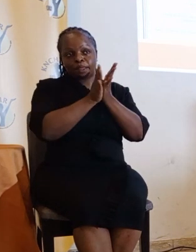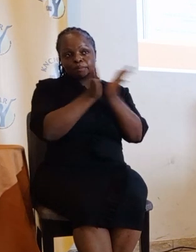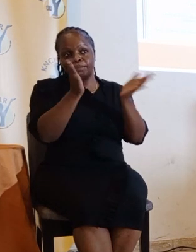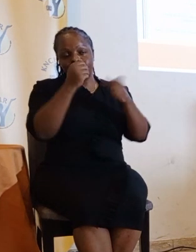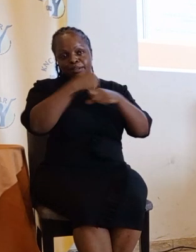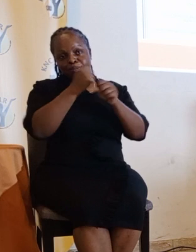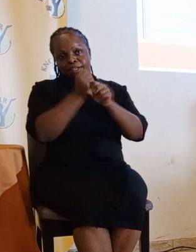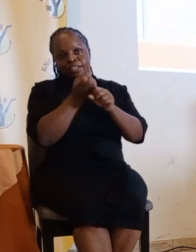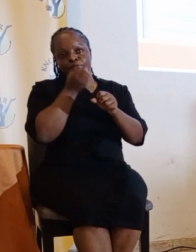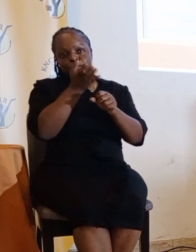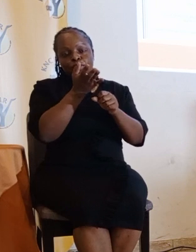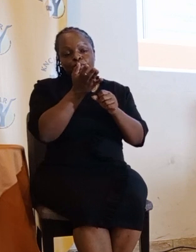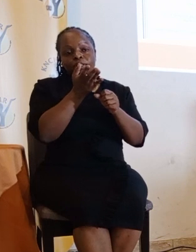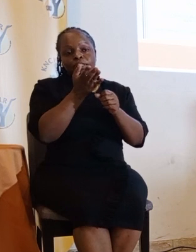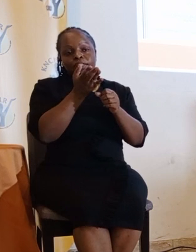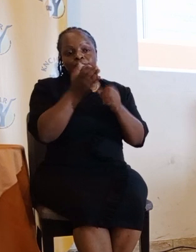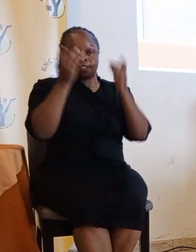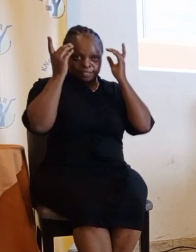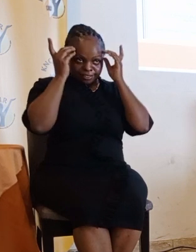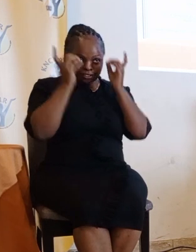make informed decisions.